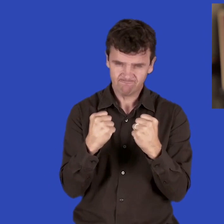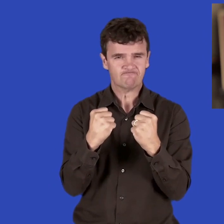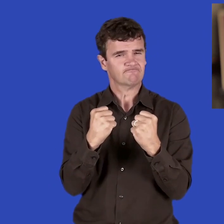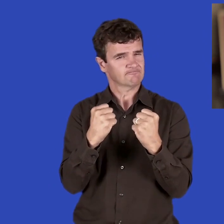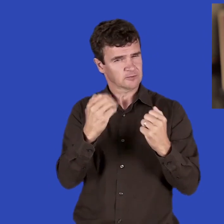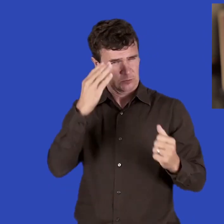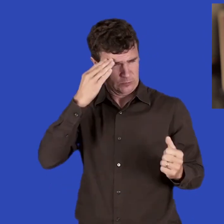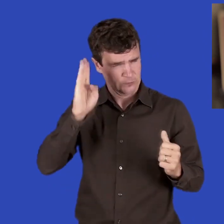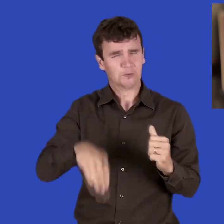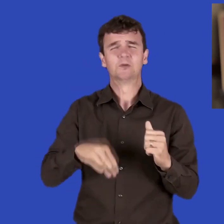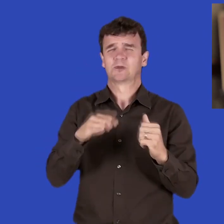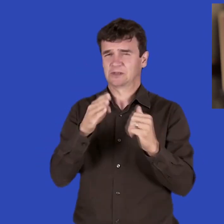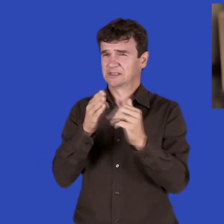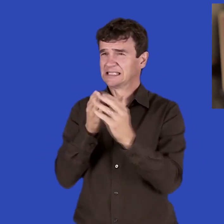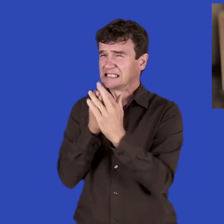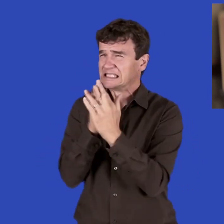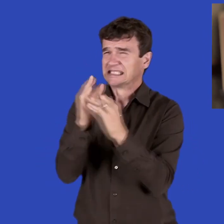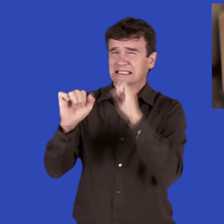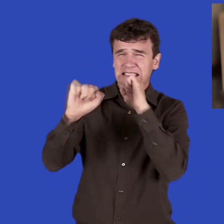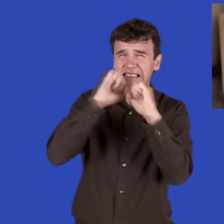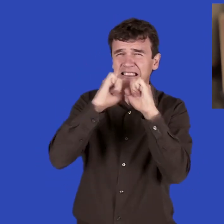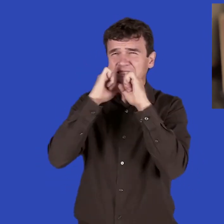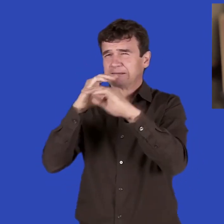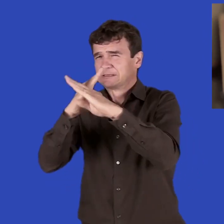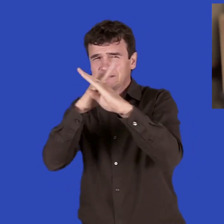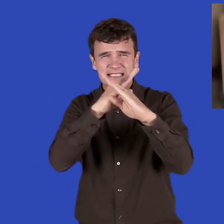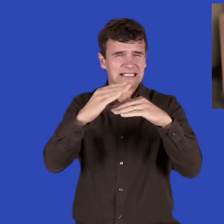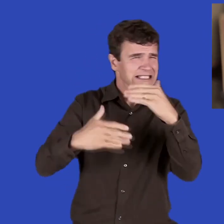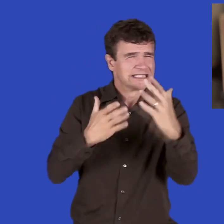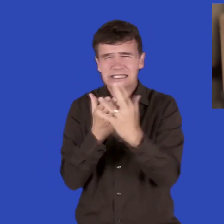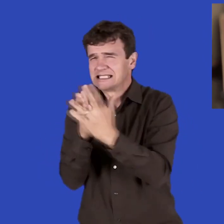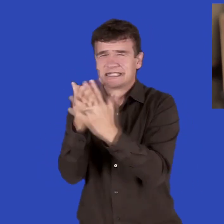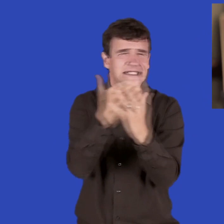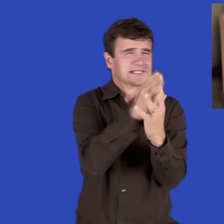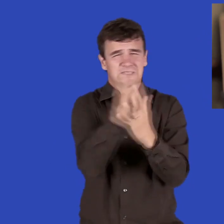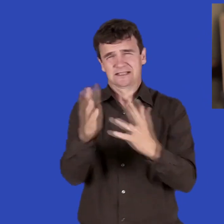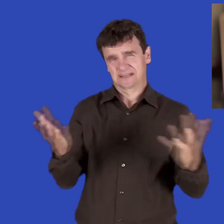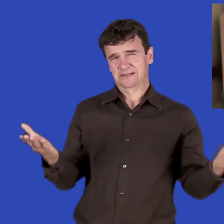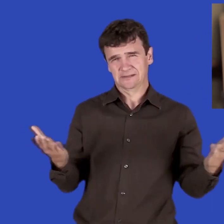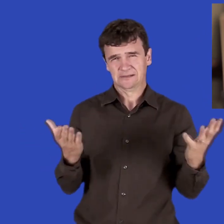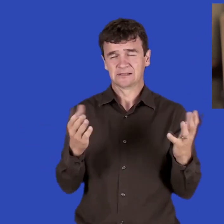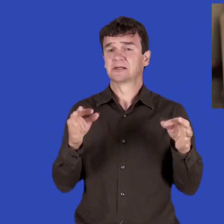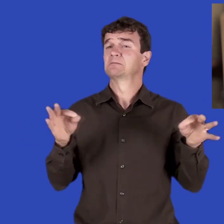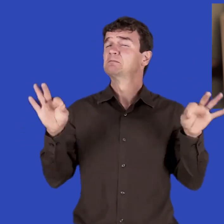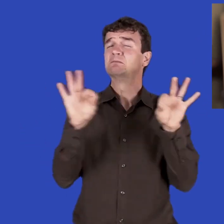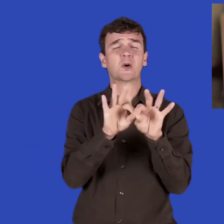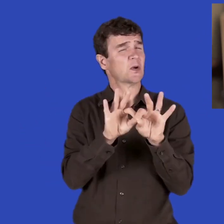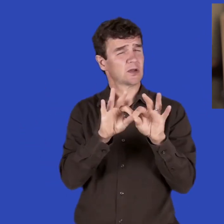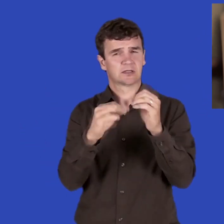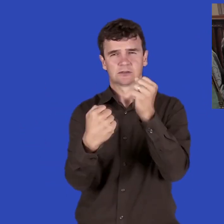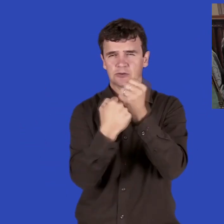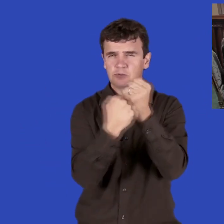more opportunities and you have more advantages than just about anywhere else on the earth. And that if you look